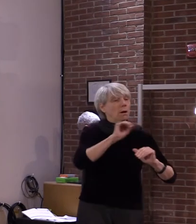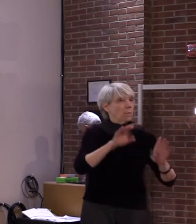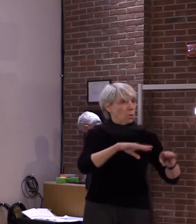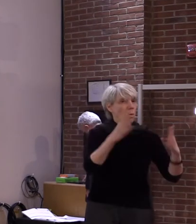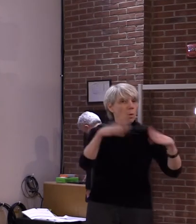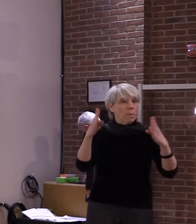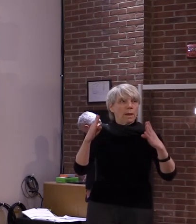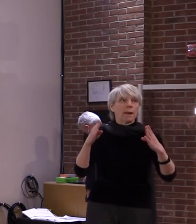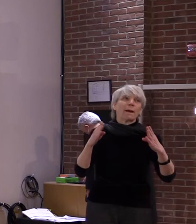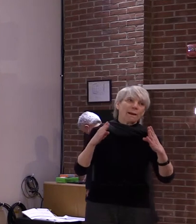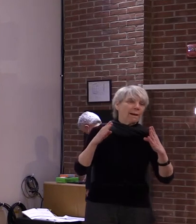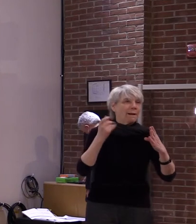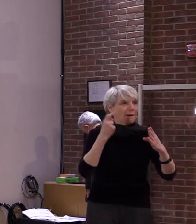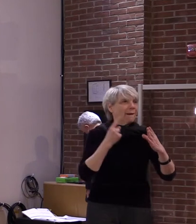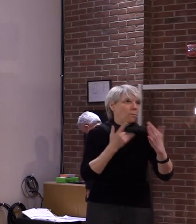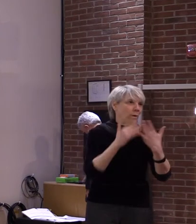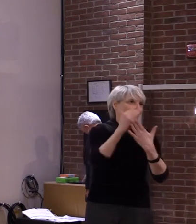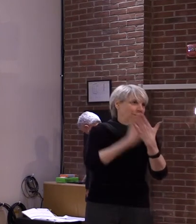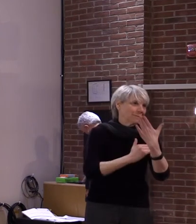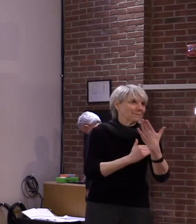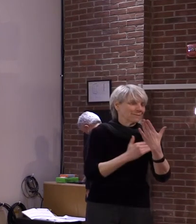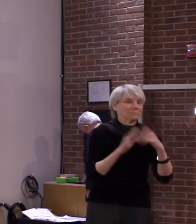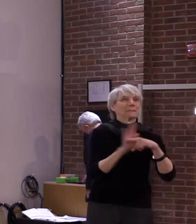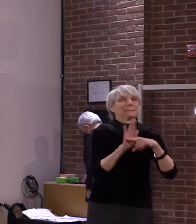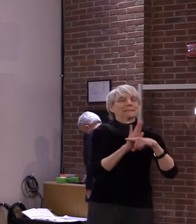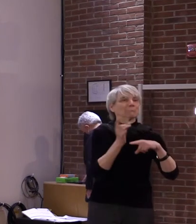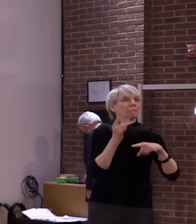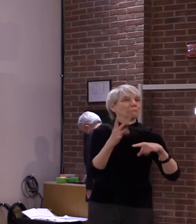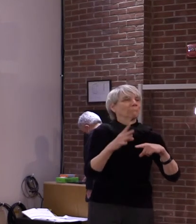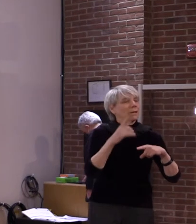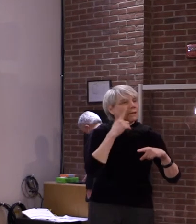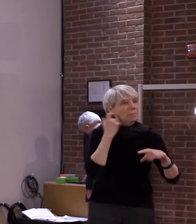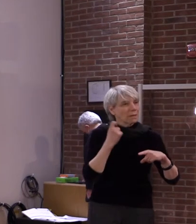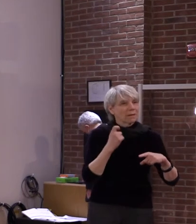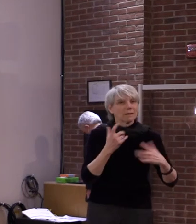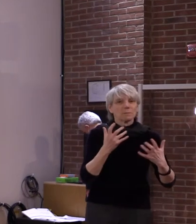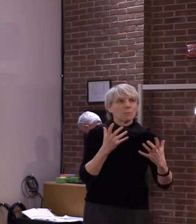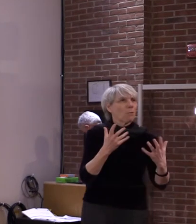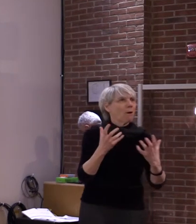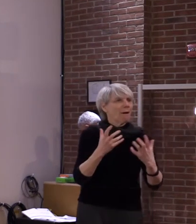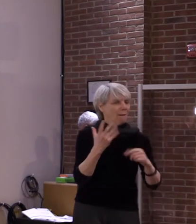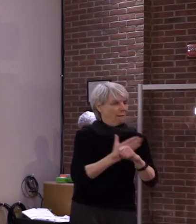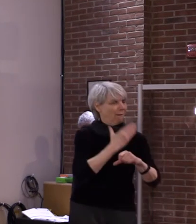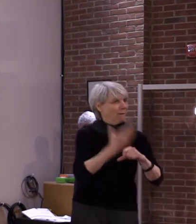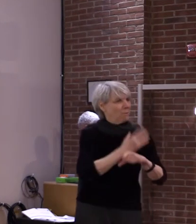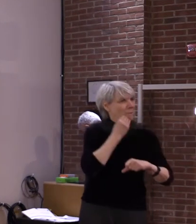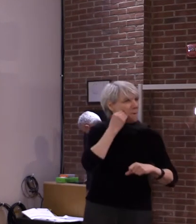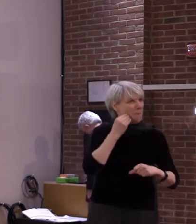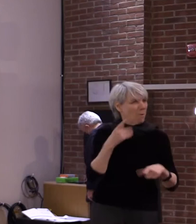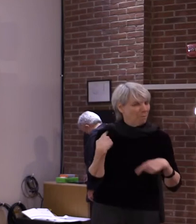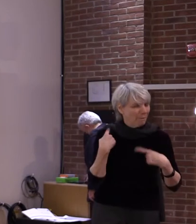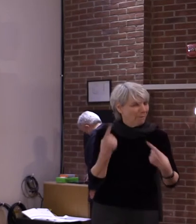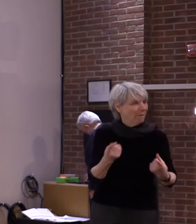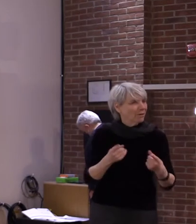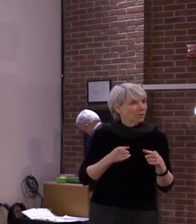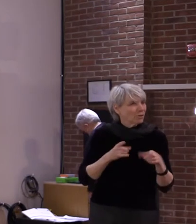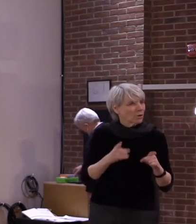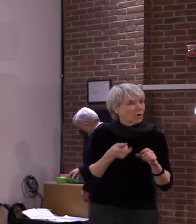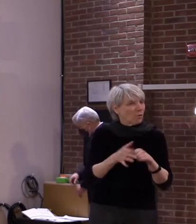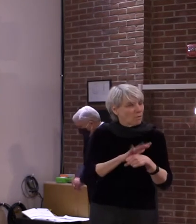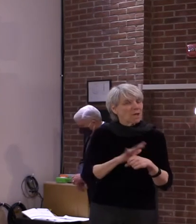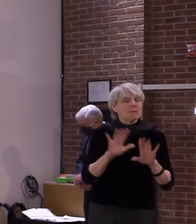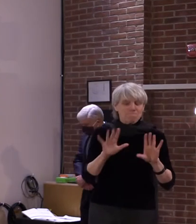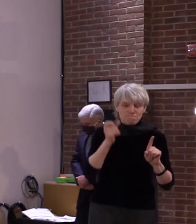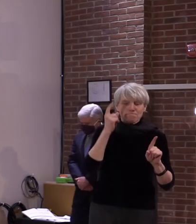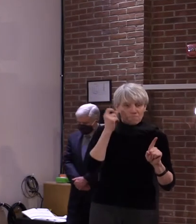busy and that's because of some of the activity with home improvements and so forth throughout the state so